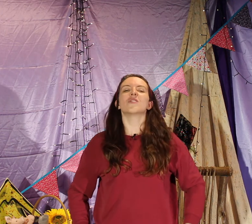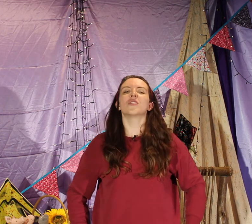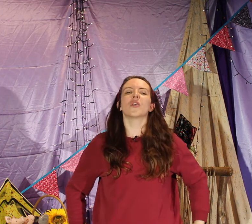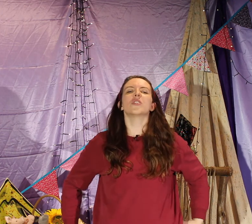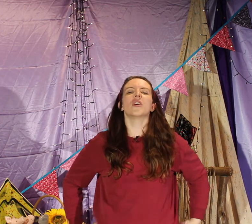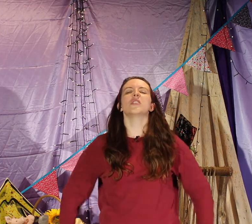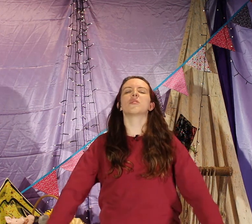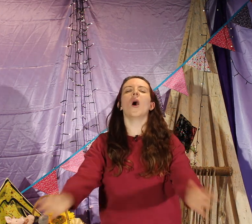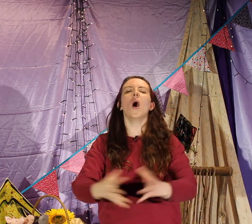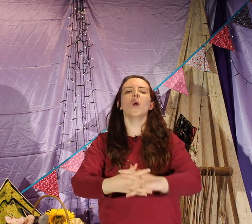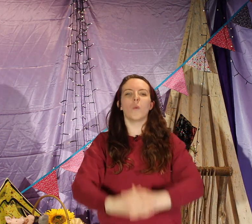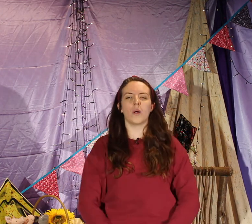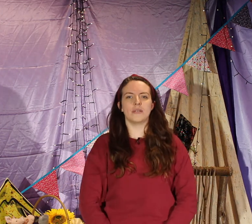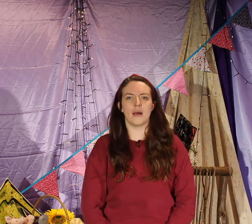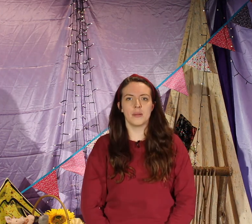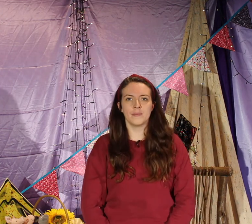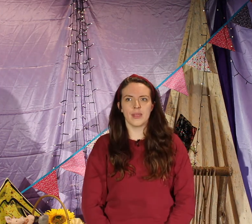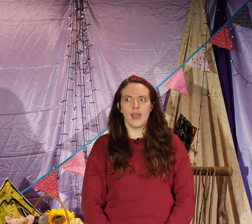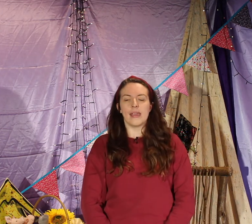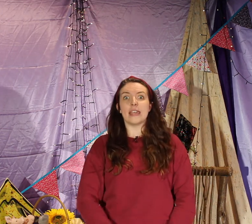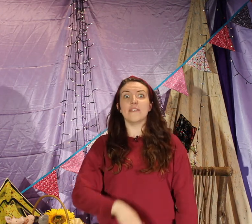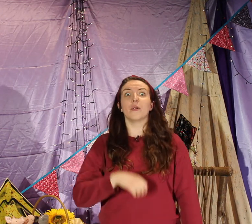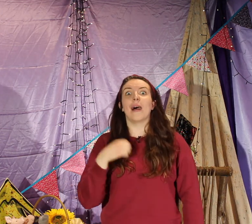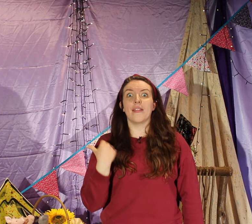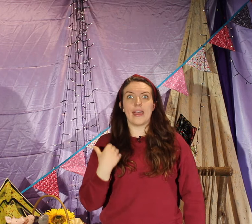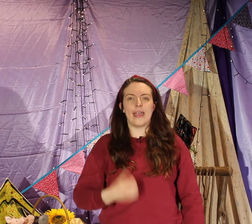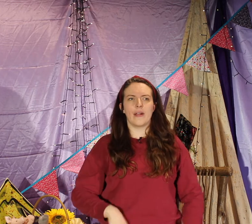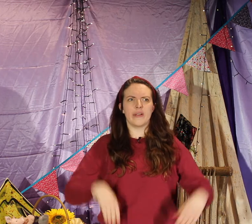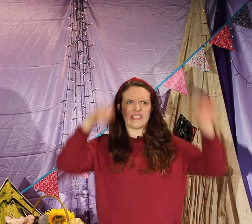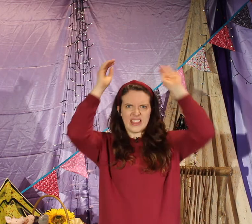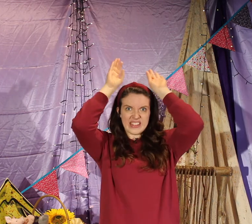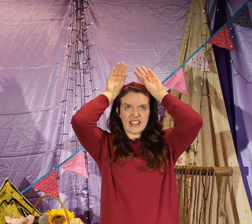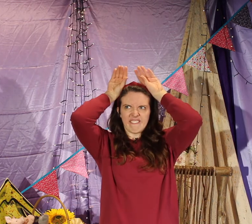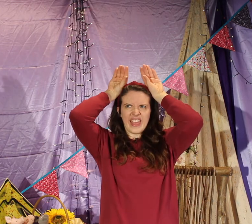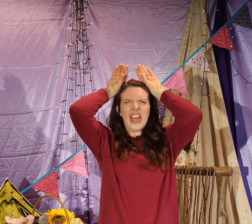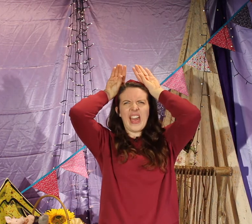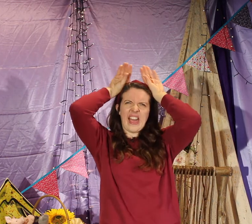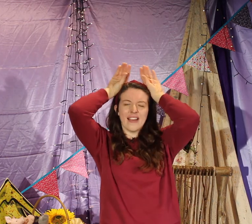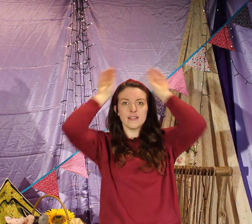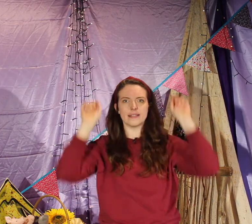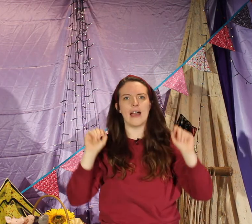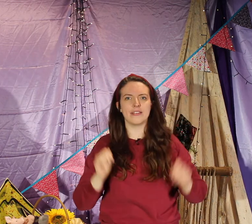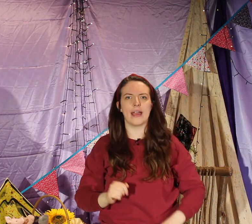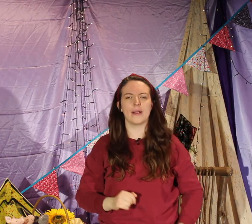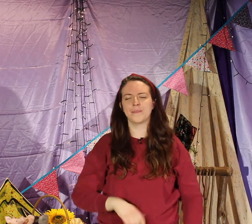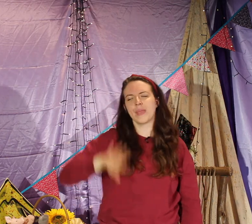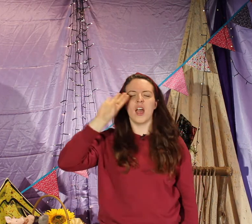the tortoise was all warmed up, even while the hare was sitting, laughing at her.